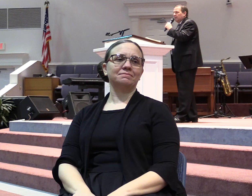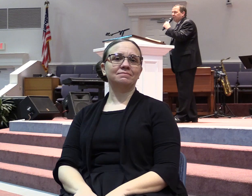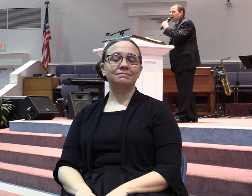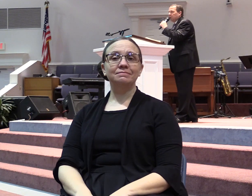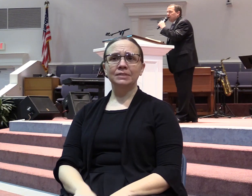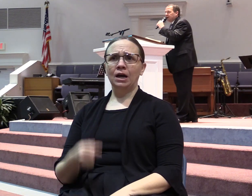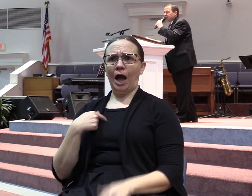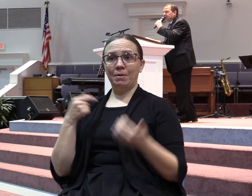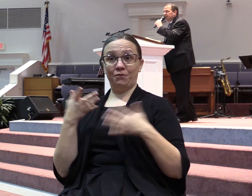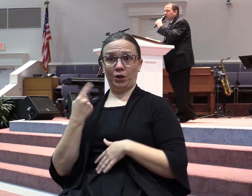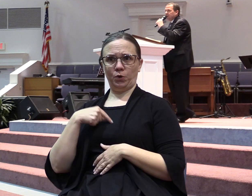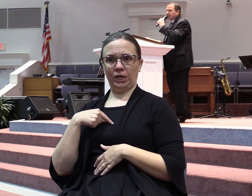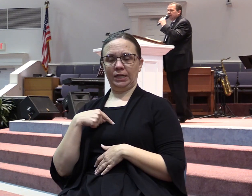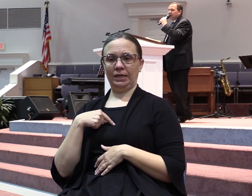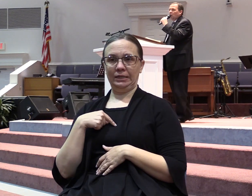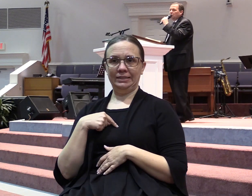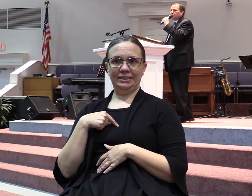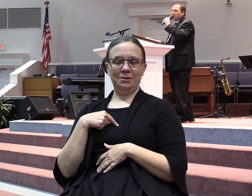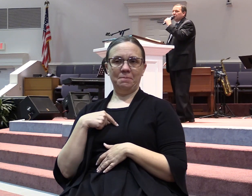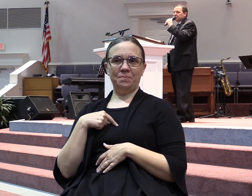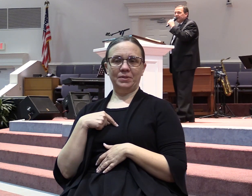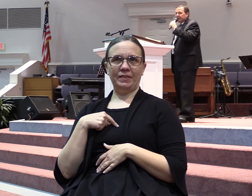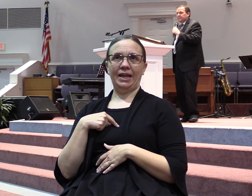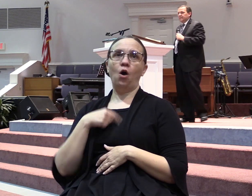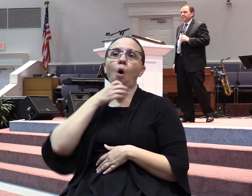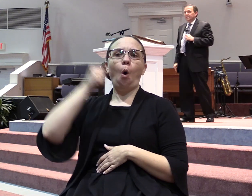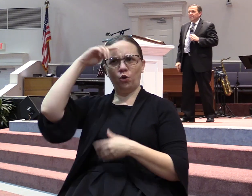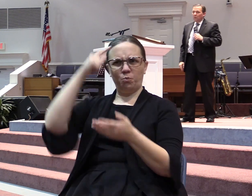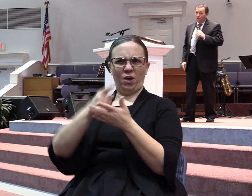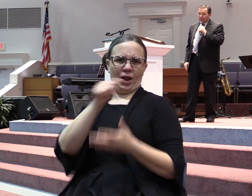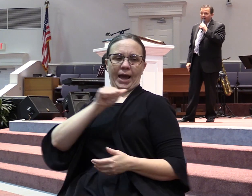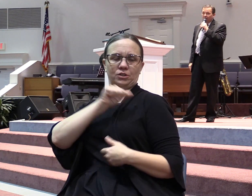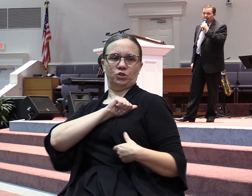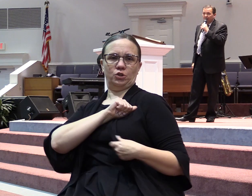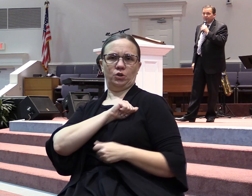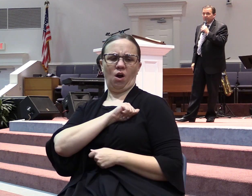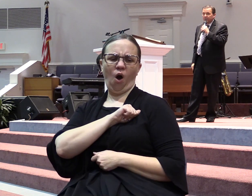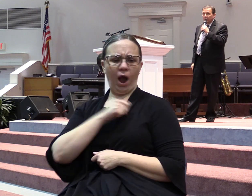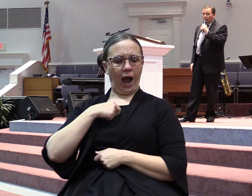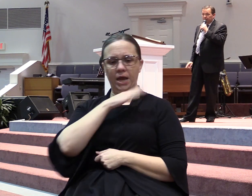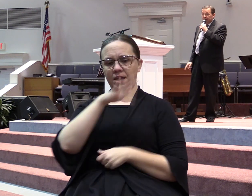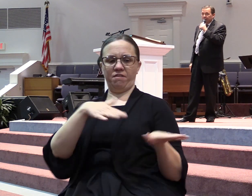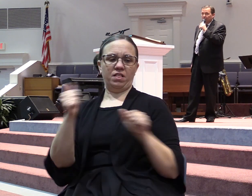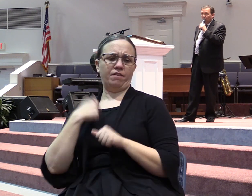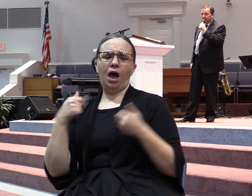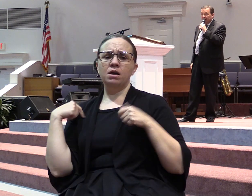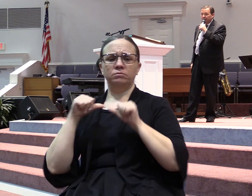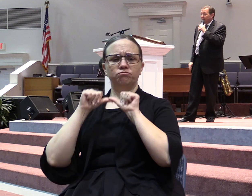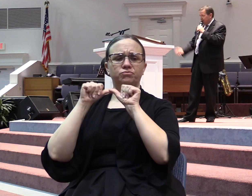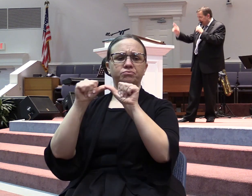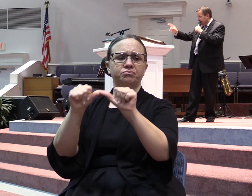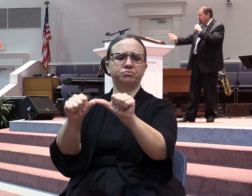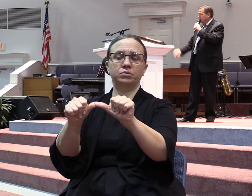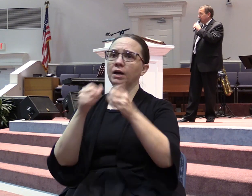And what I'm afraid we're going to contend with is that older brother spirit. We never left. We've been here the whole